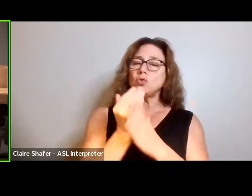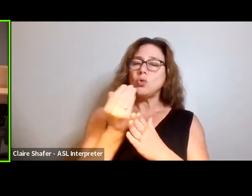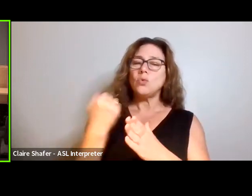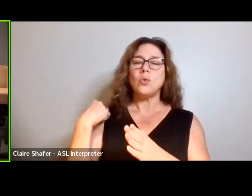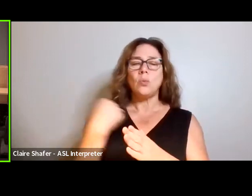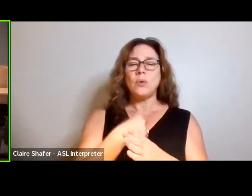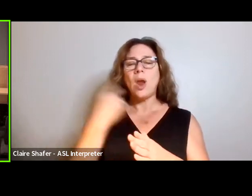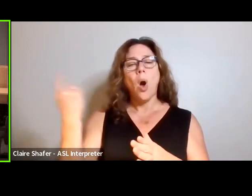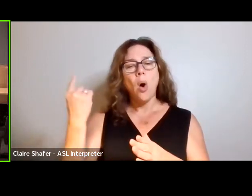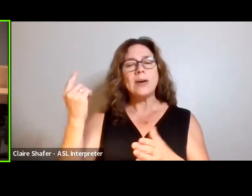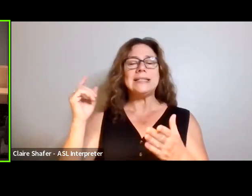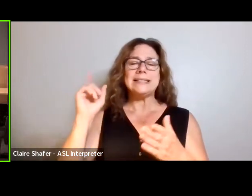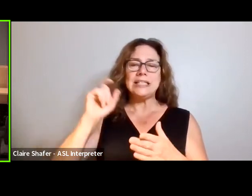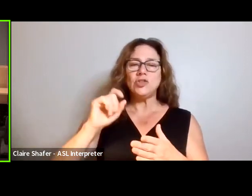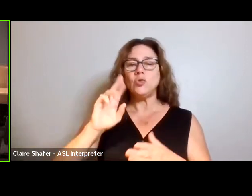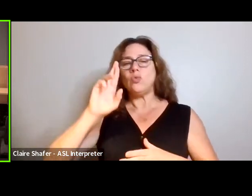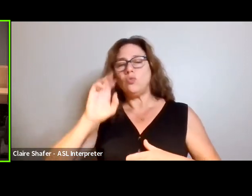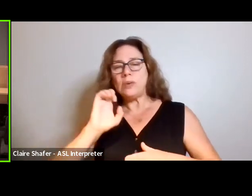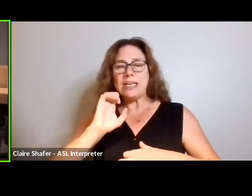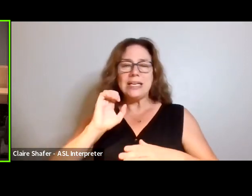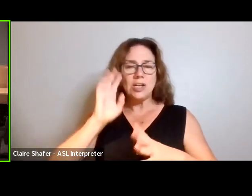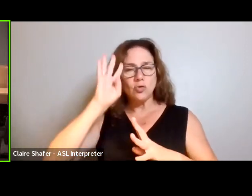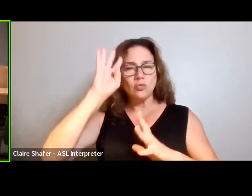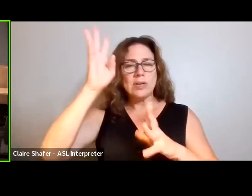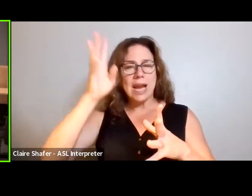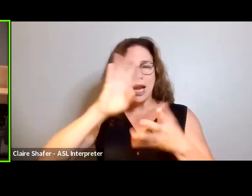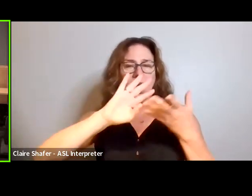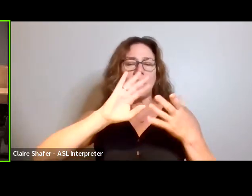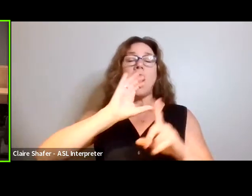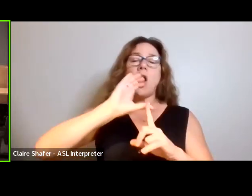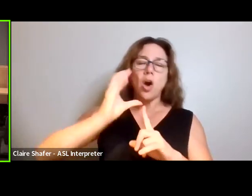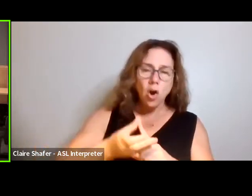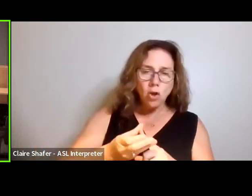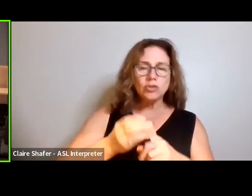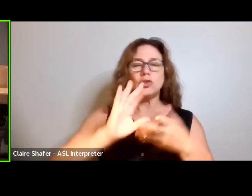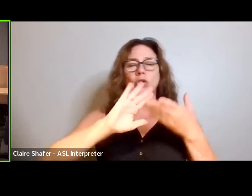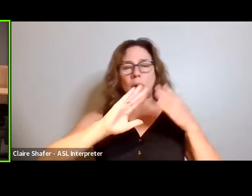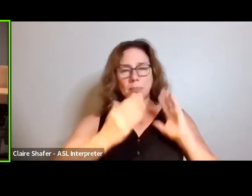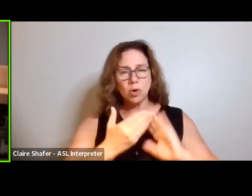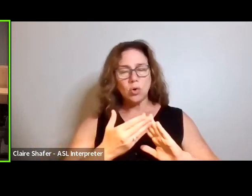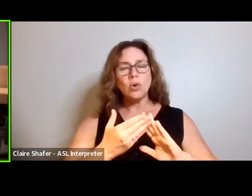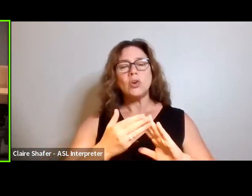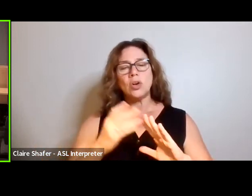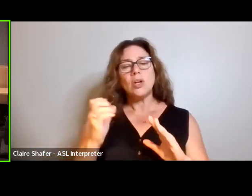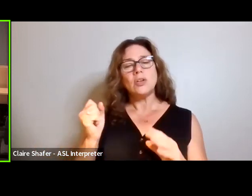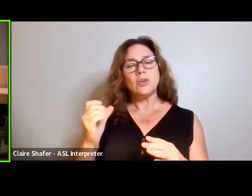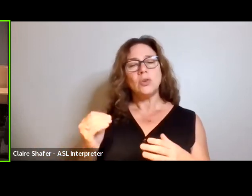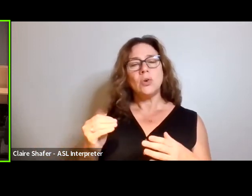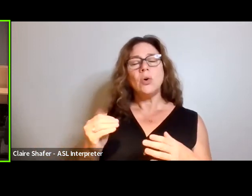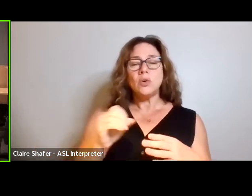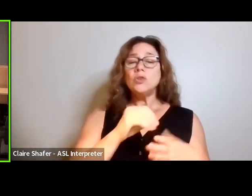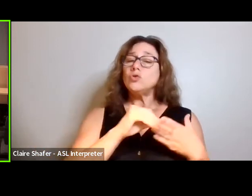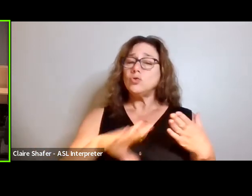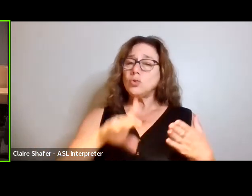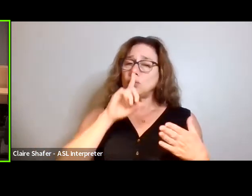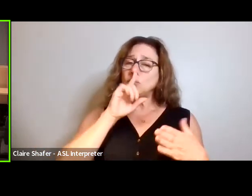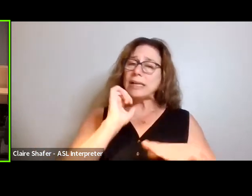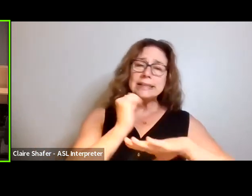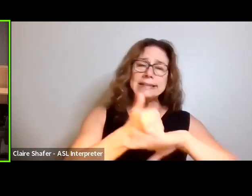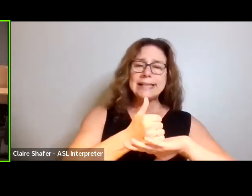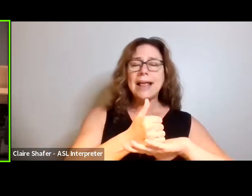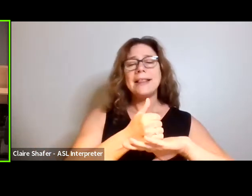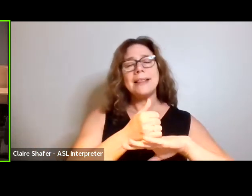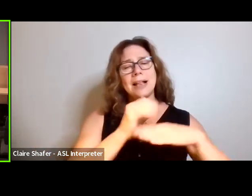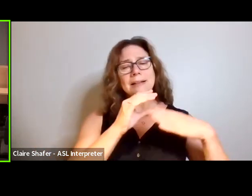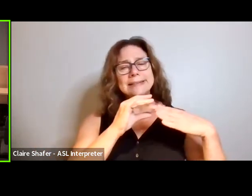so for a lot of the students, it's been great that the returning students are really setting that level of leadership, which brings me to our leadership teacher,